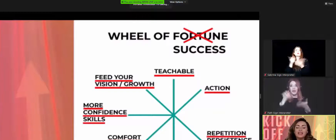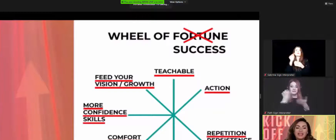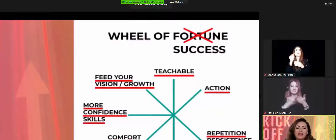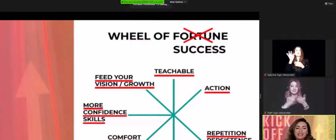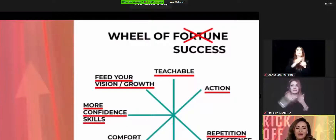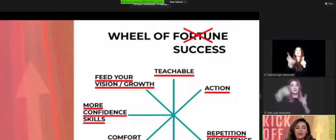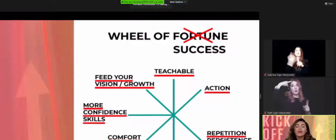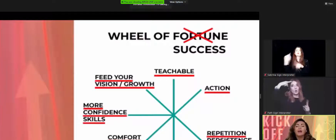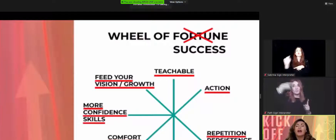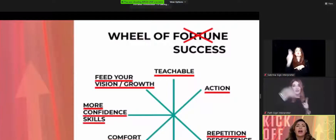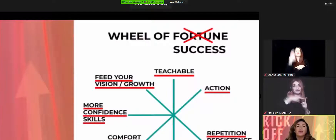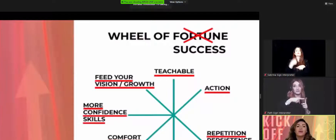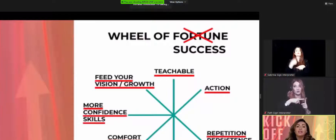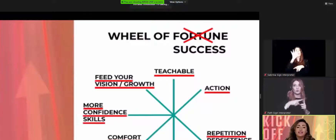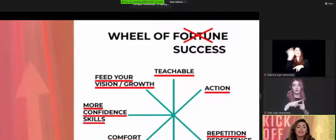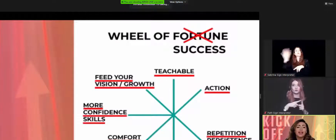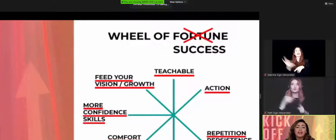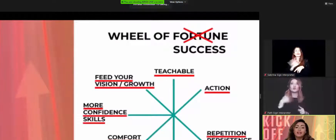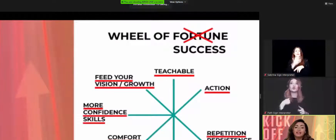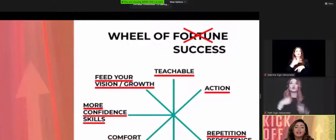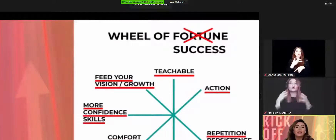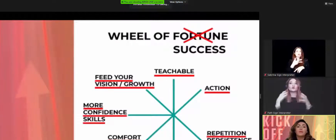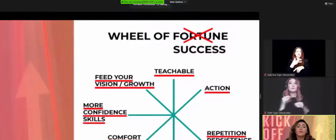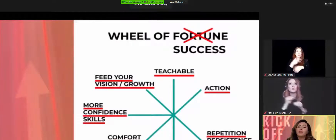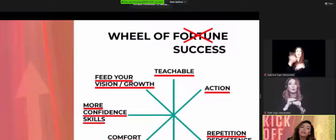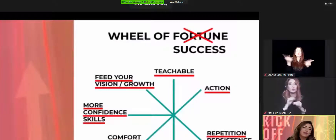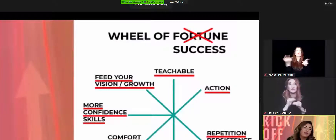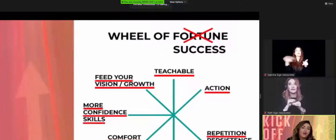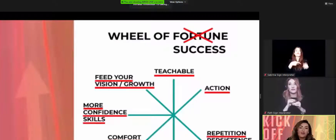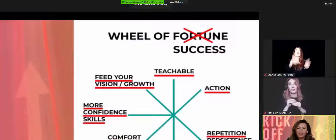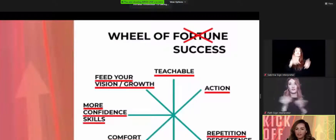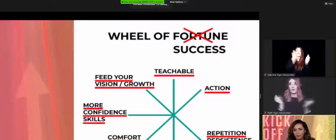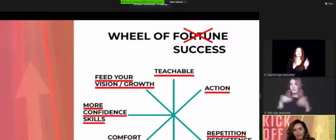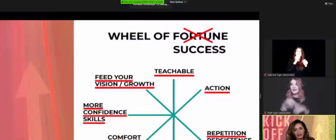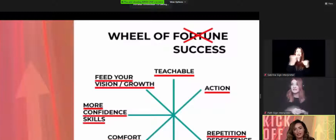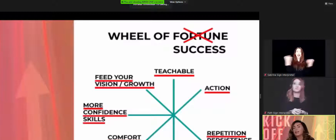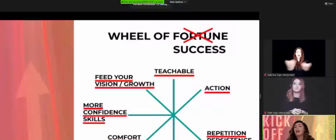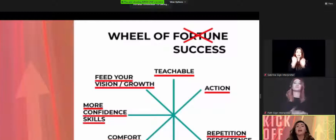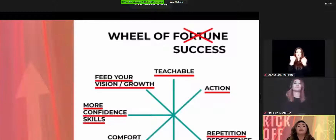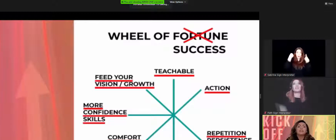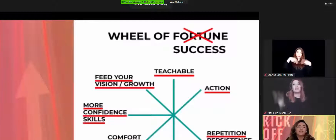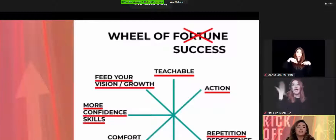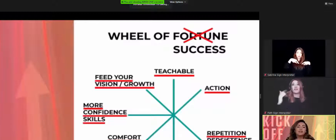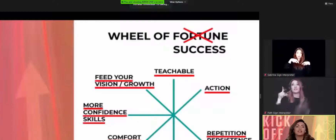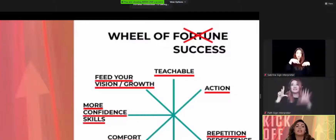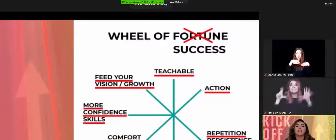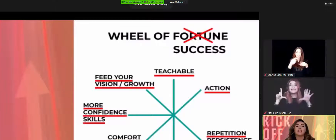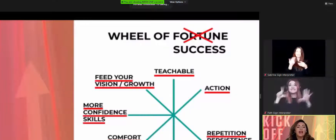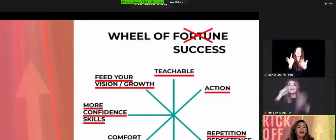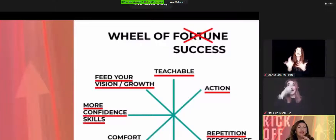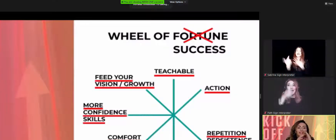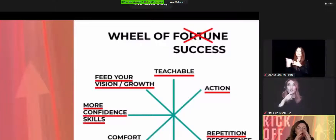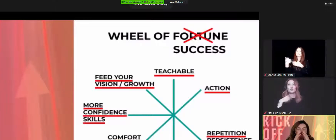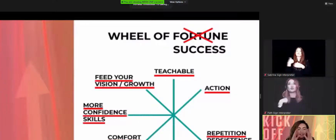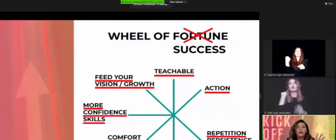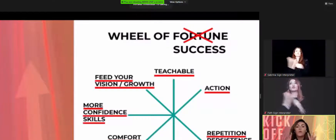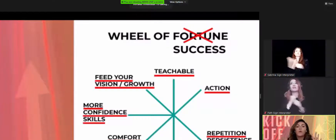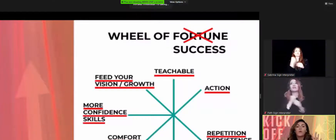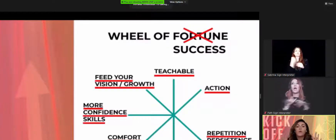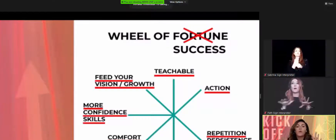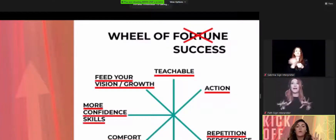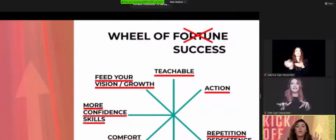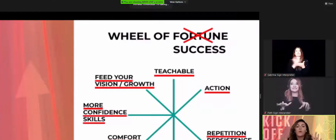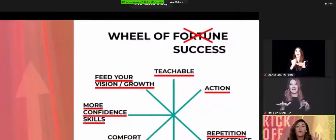7 years ago, I was a secretary with no experience and no skill. I didn't